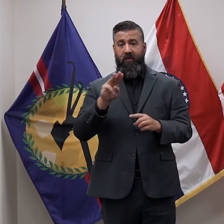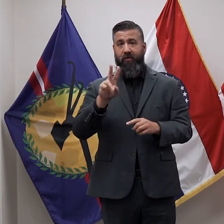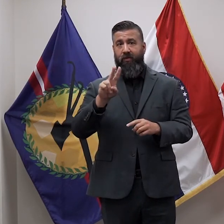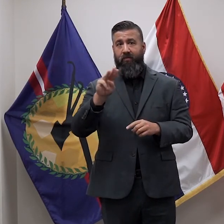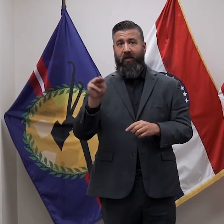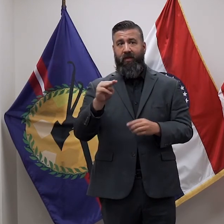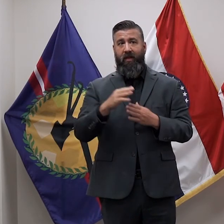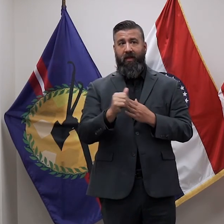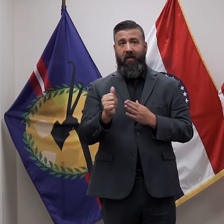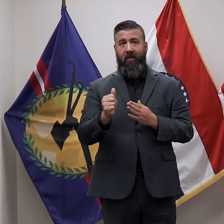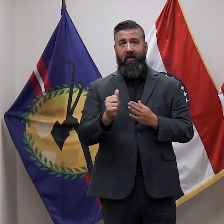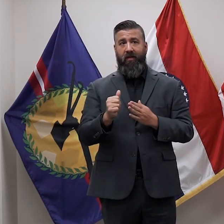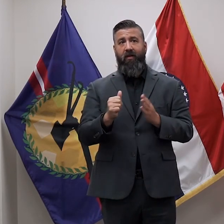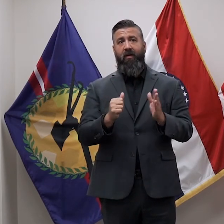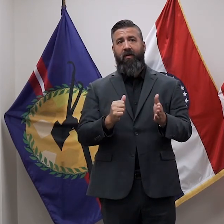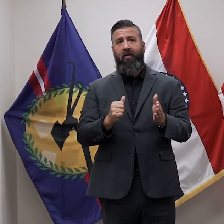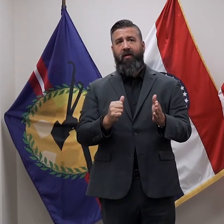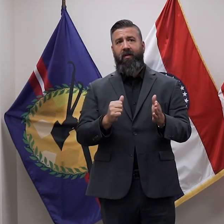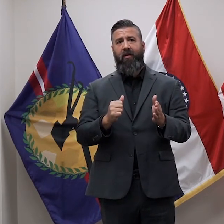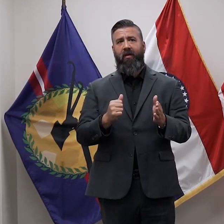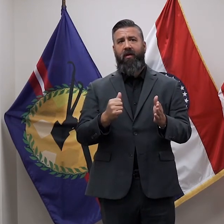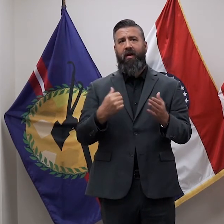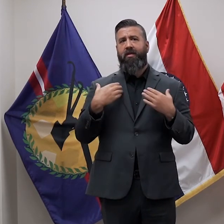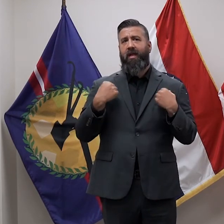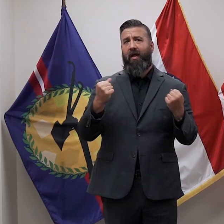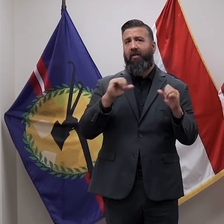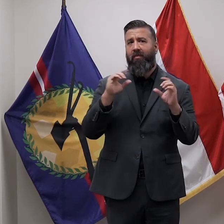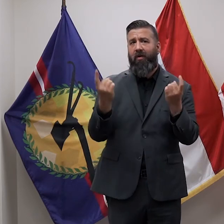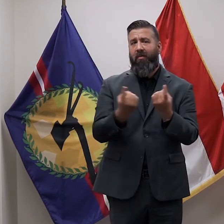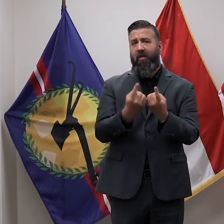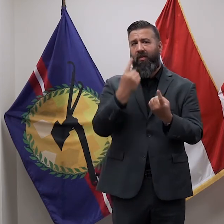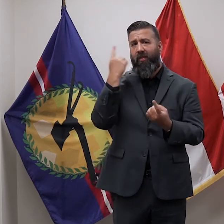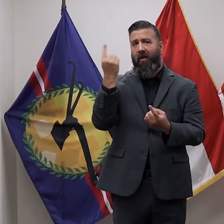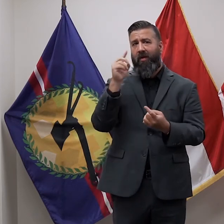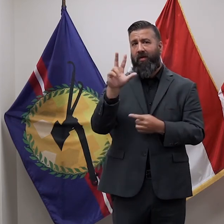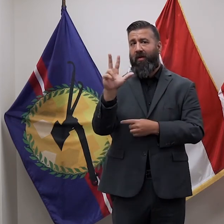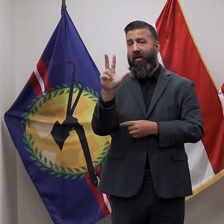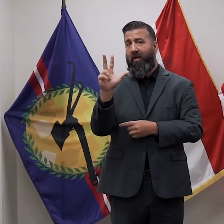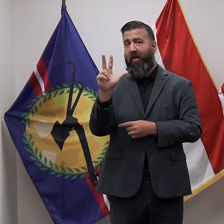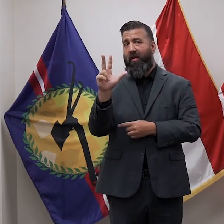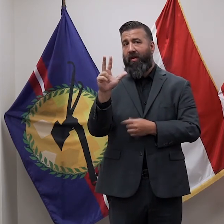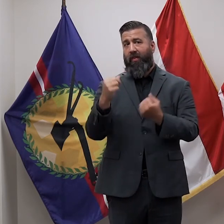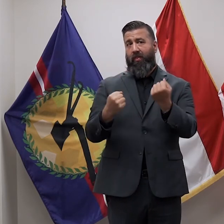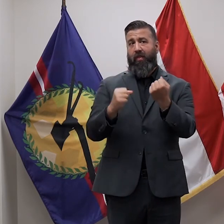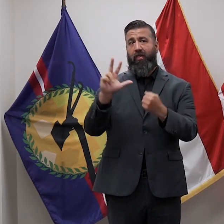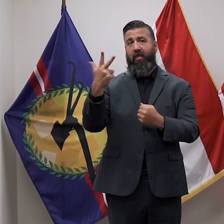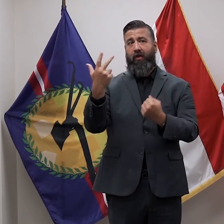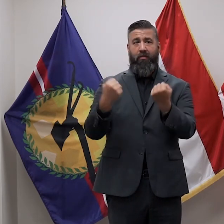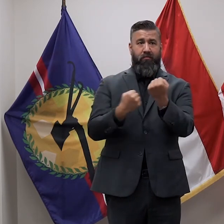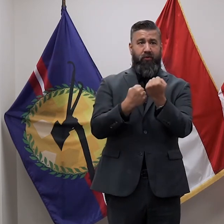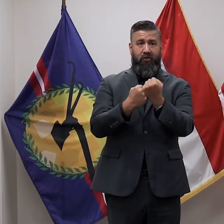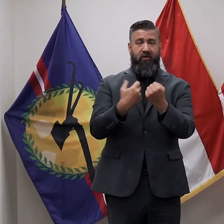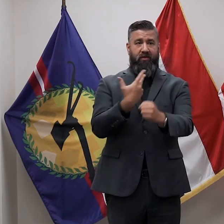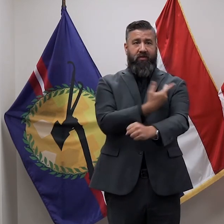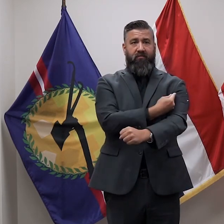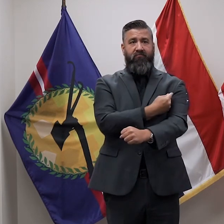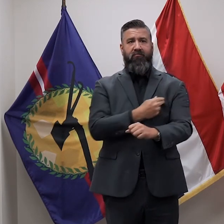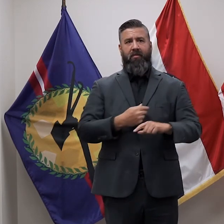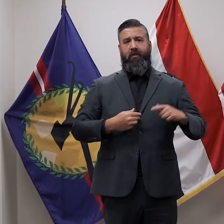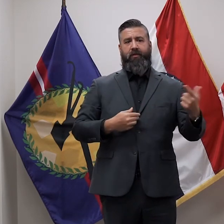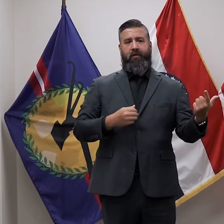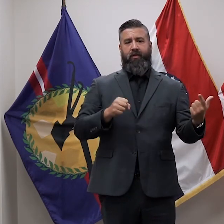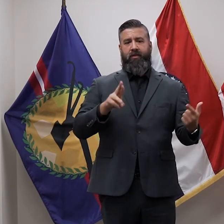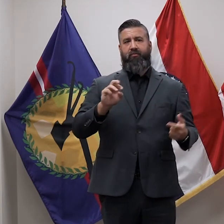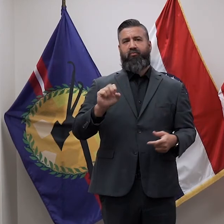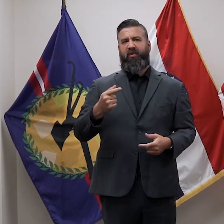I was just gonna ask about, has the health department ever thought about the third shot or the booster? Oh, the boosters? Yeah, I'll let